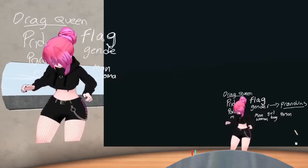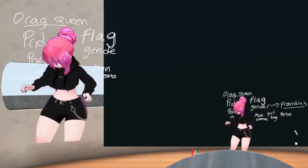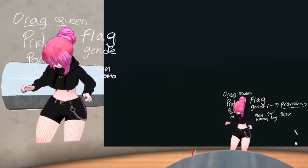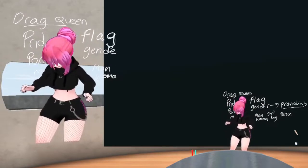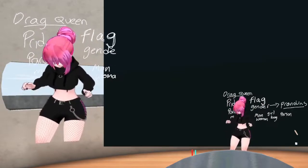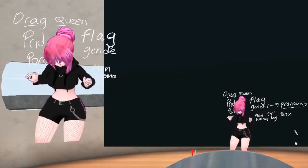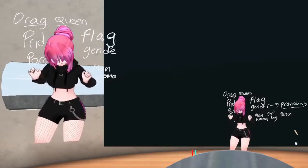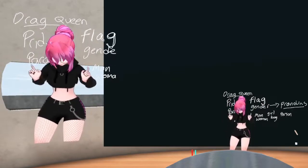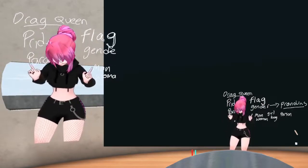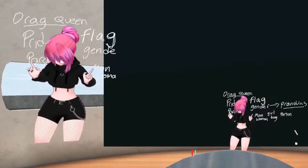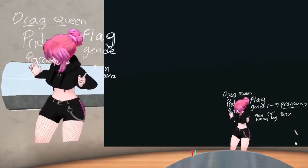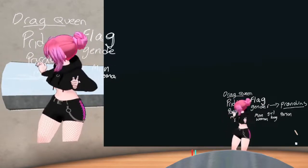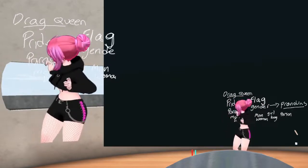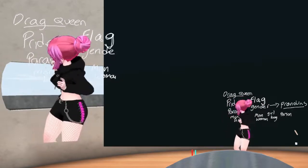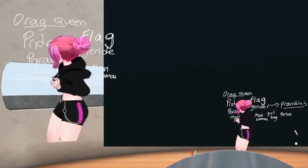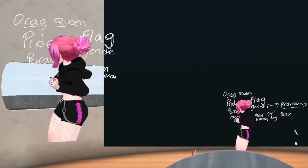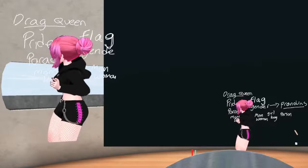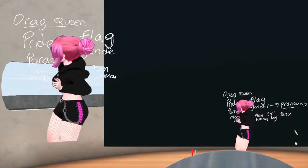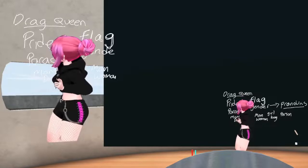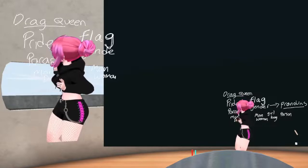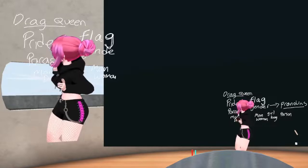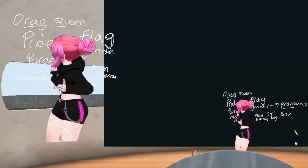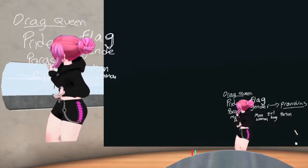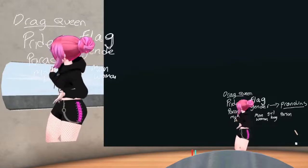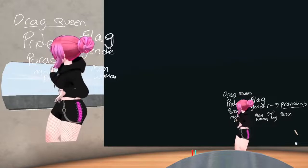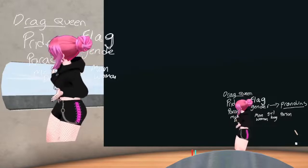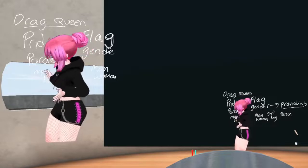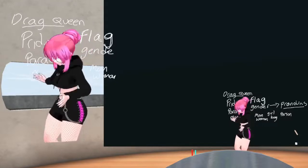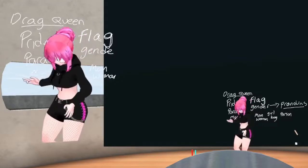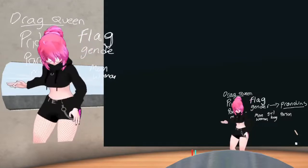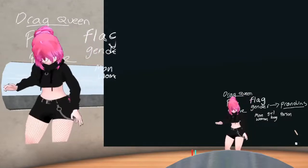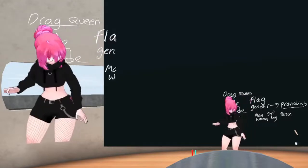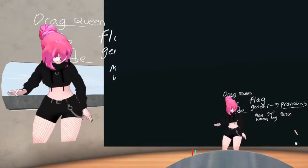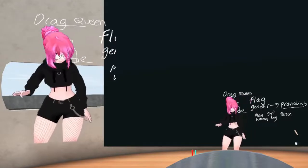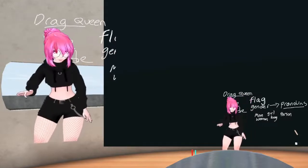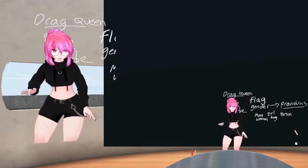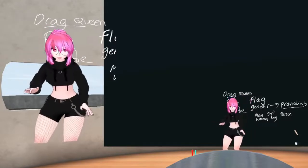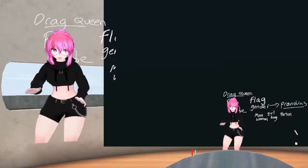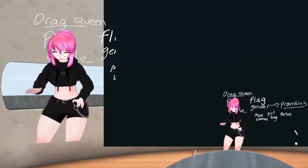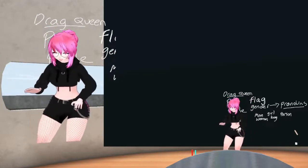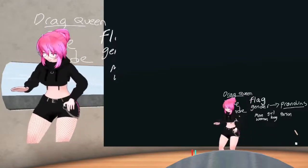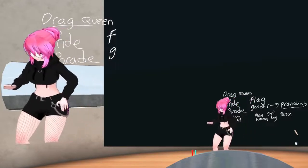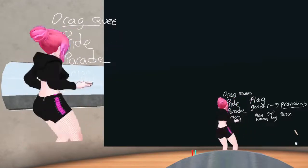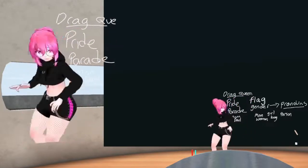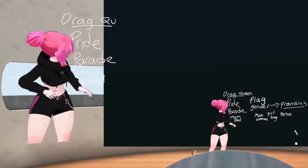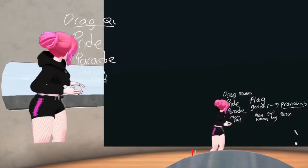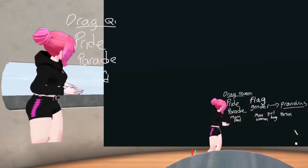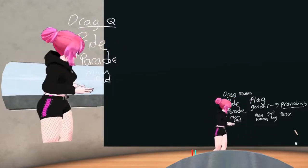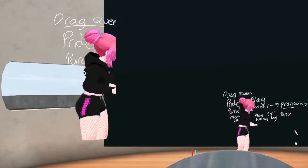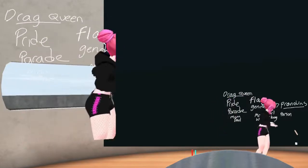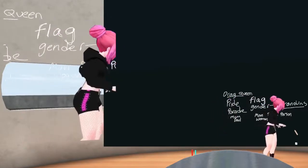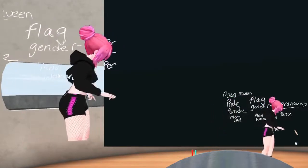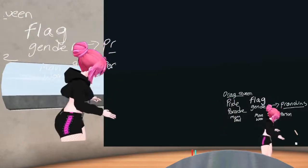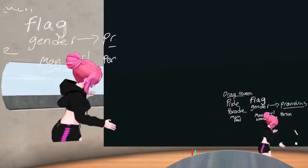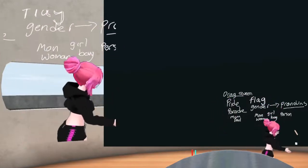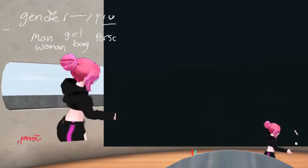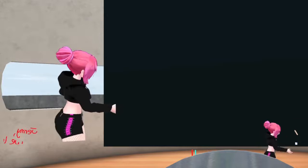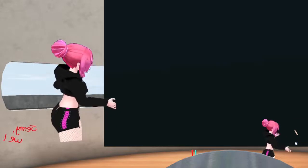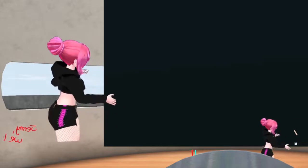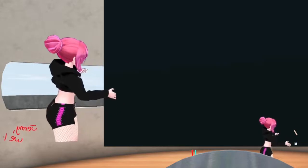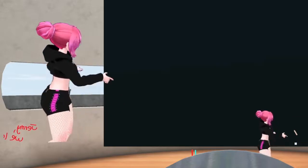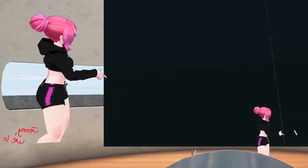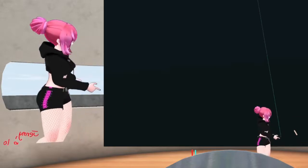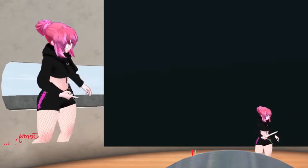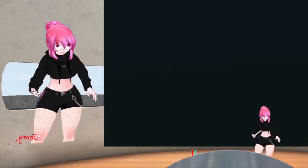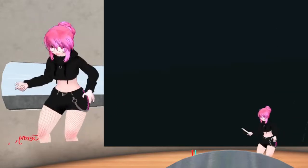Okay, so thank you for participating. You guys did amazing. Are there any questions about signs or about what I went over?